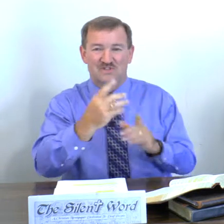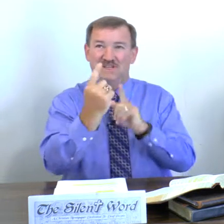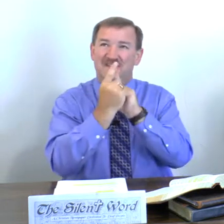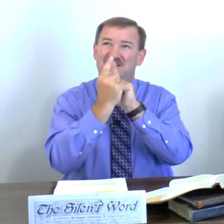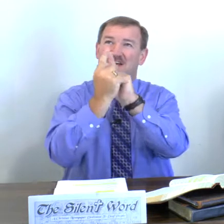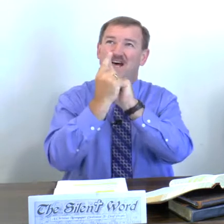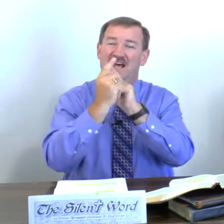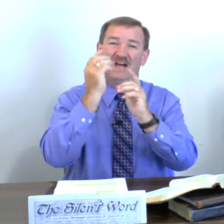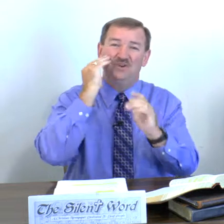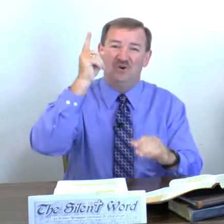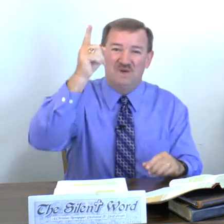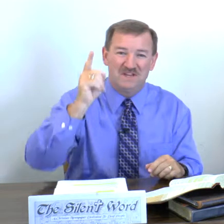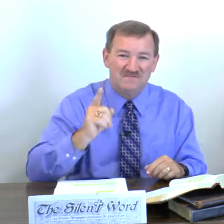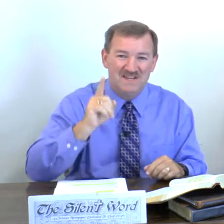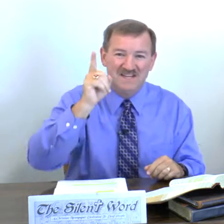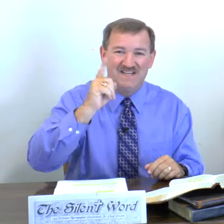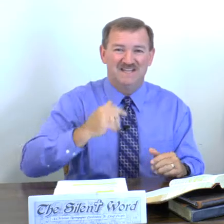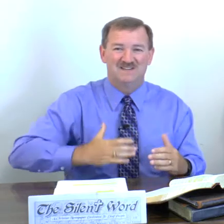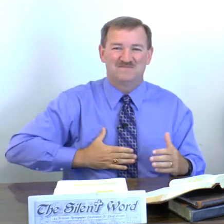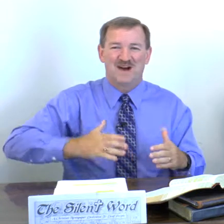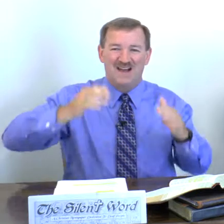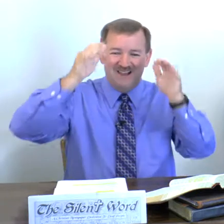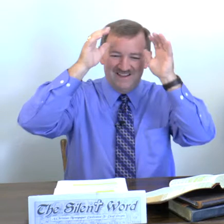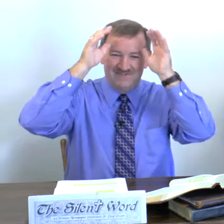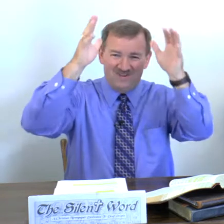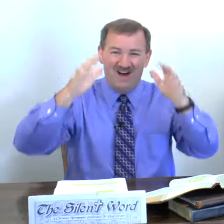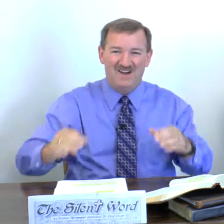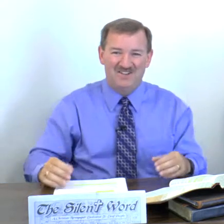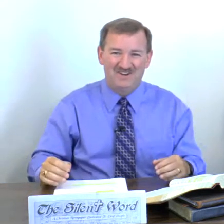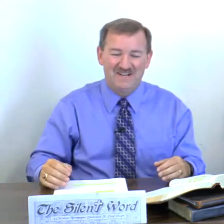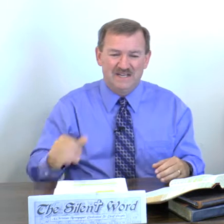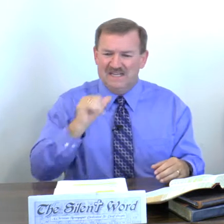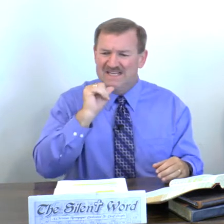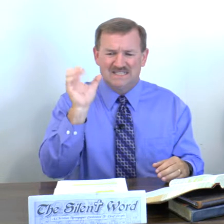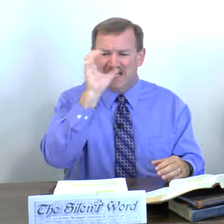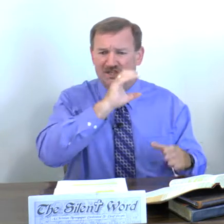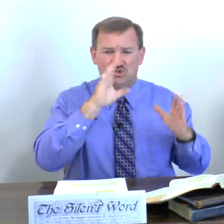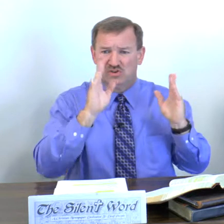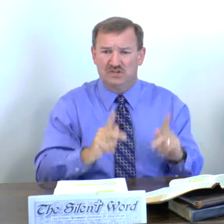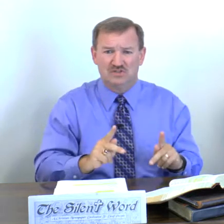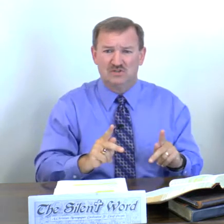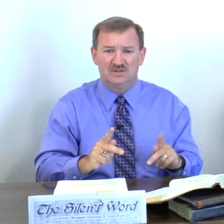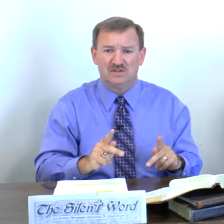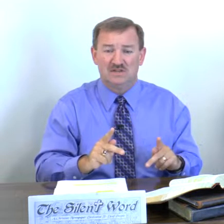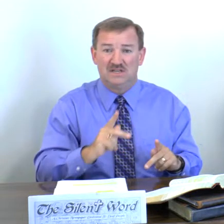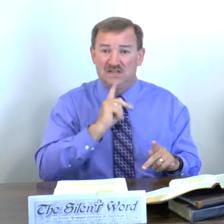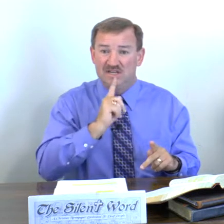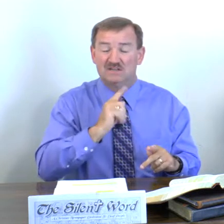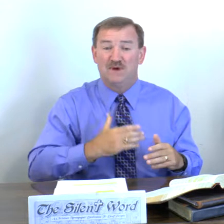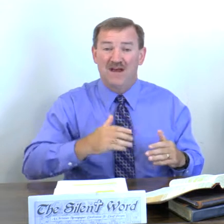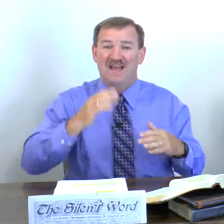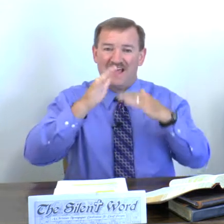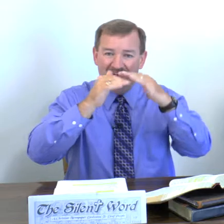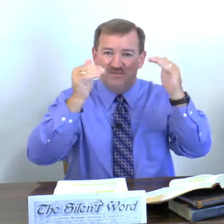personally. He and I know Him. He is my Father. He's not a stranger. He is my